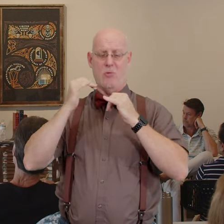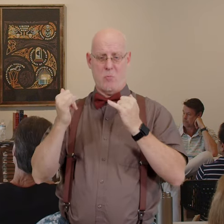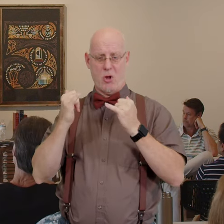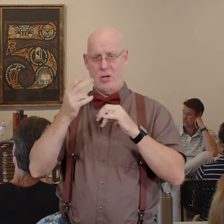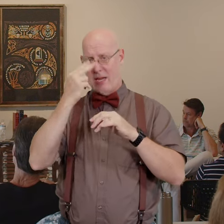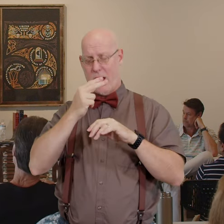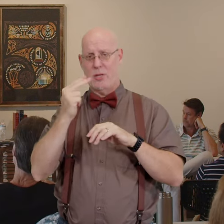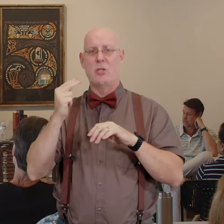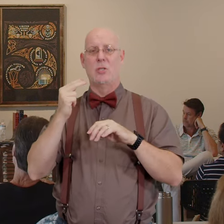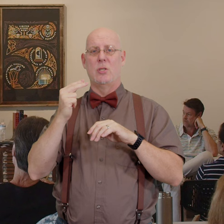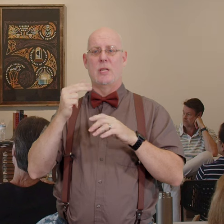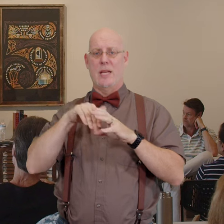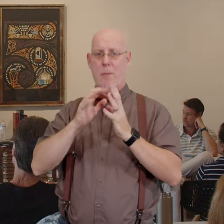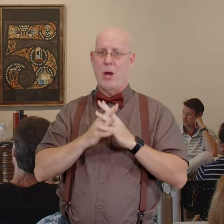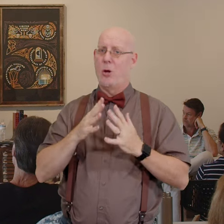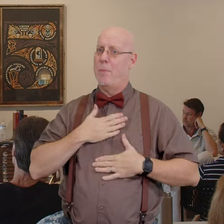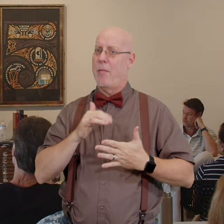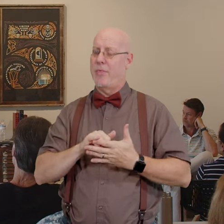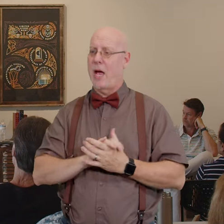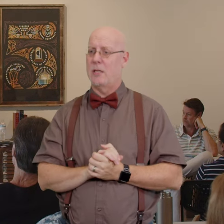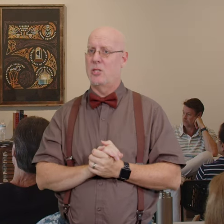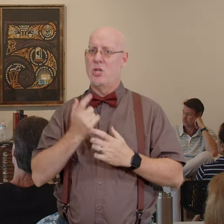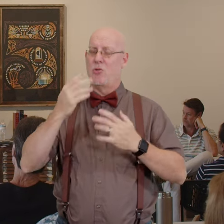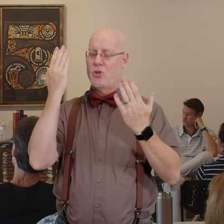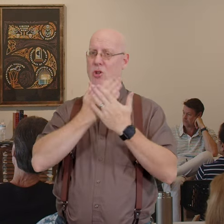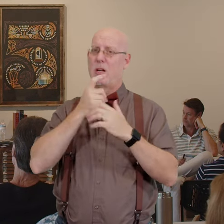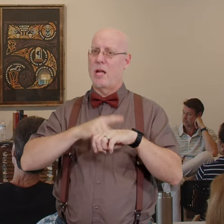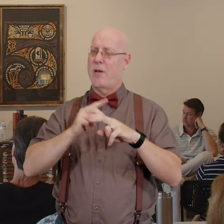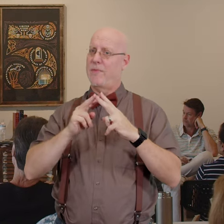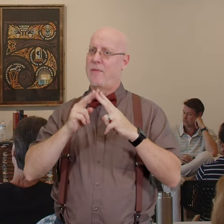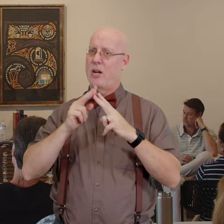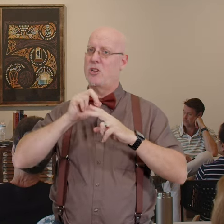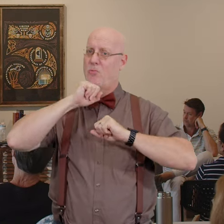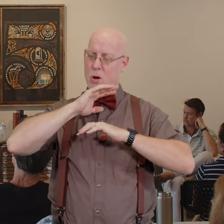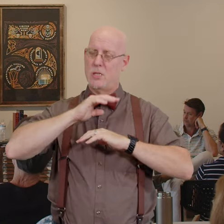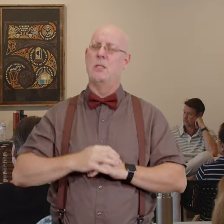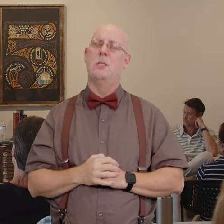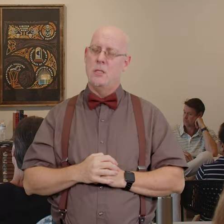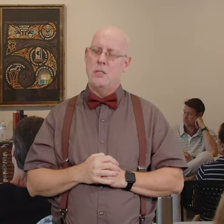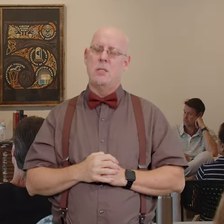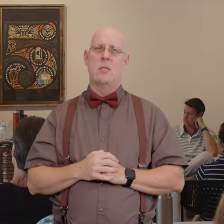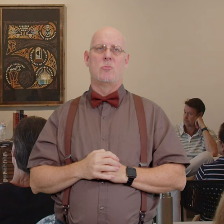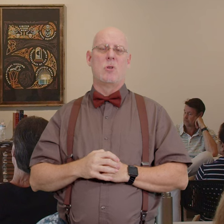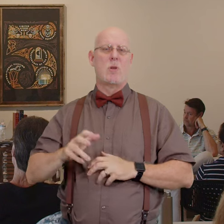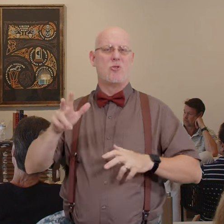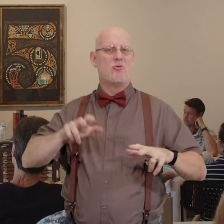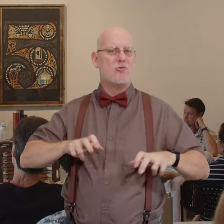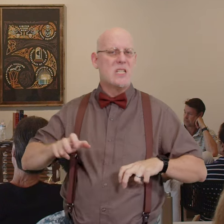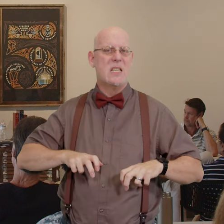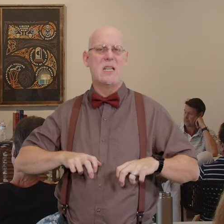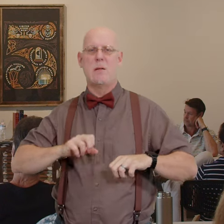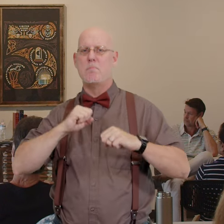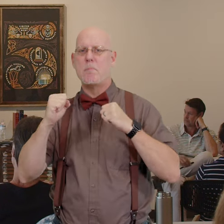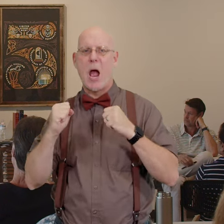your modern day Catholic scholarship, especially in America, would admit that during the Dark Ages, it became very, very corrupt. It was all about greed. It was